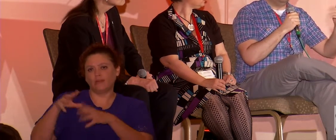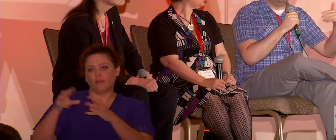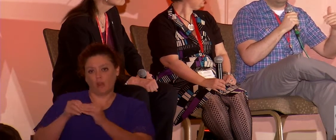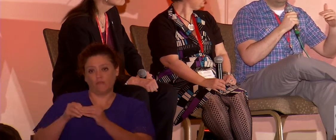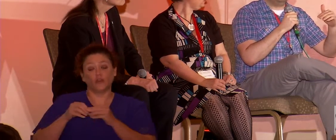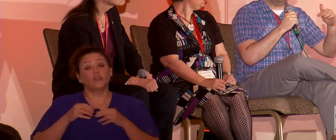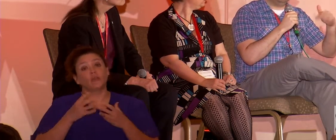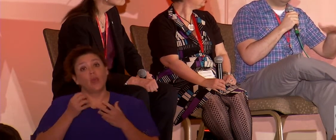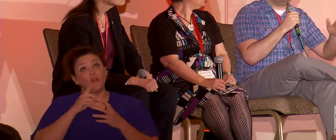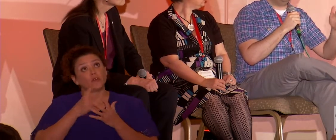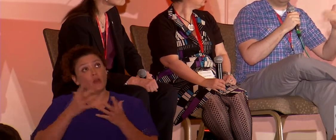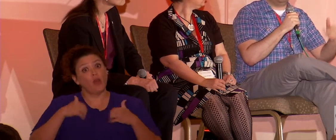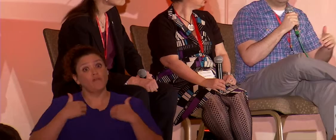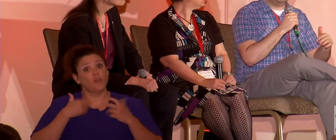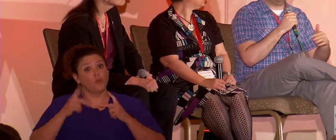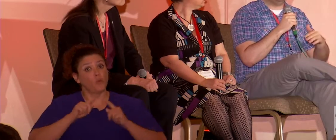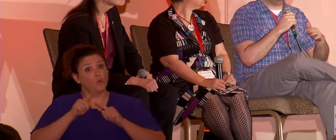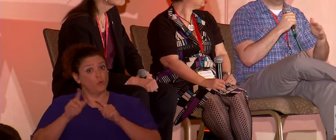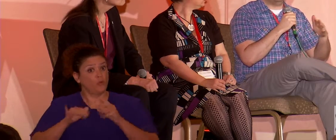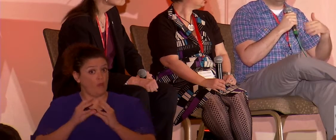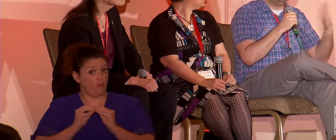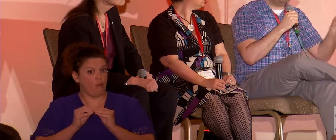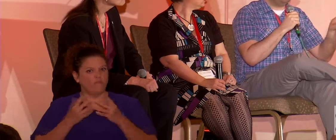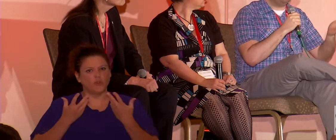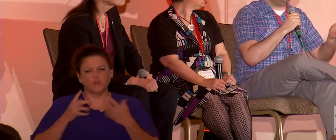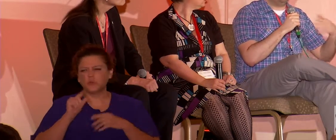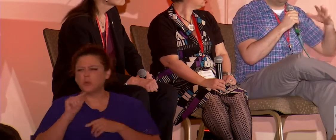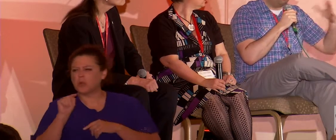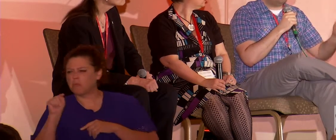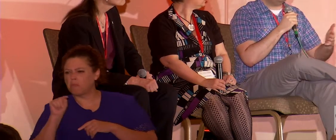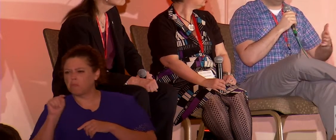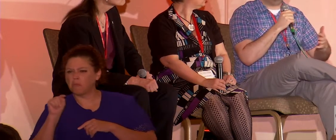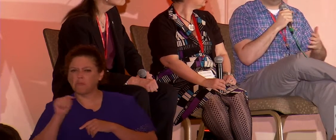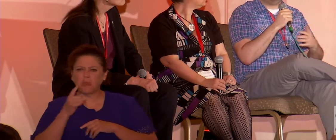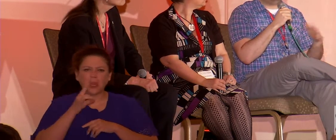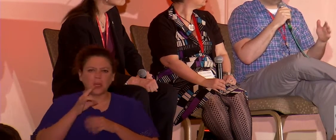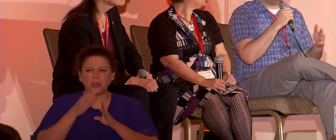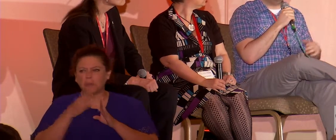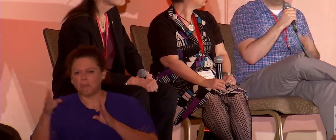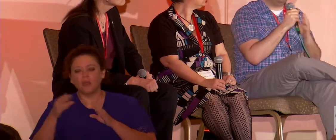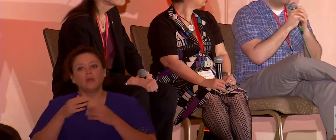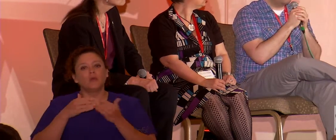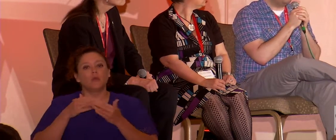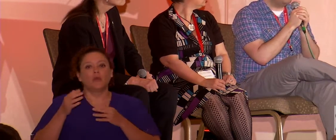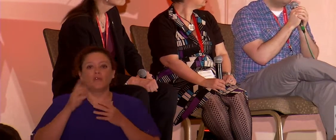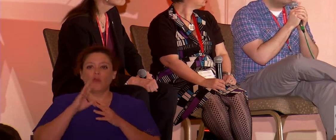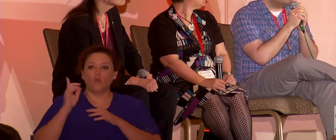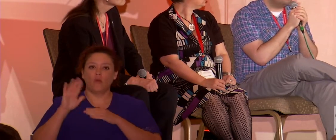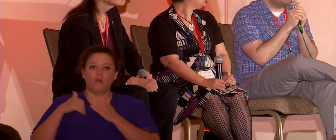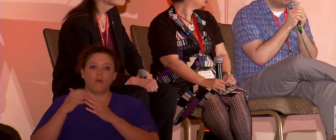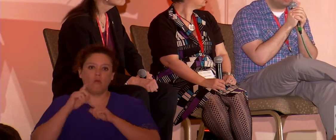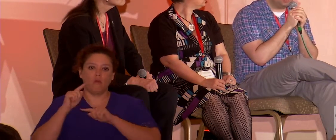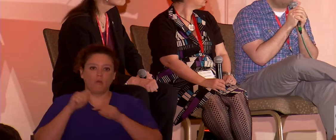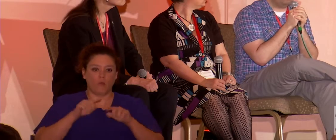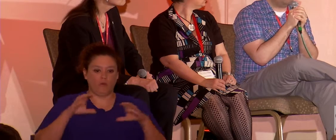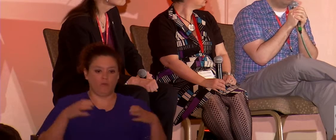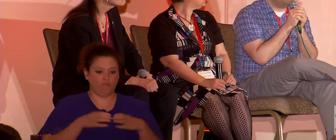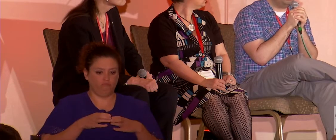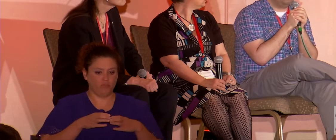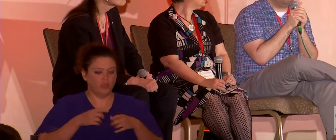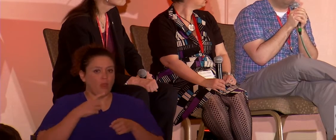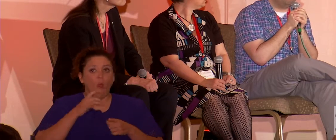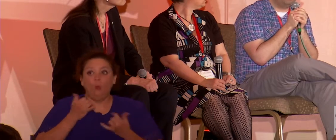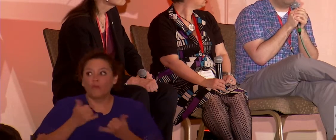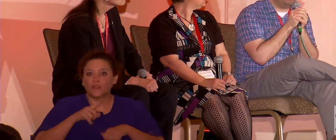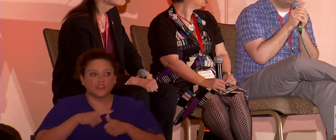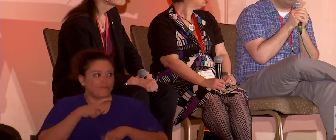young 20-somethings or even late teens, but some other folks would all come into this room and they'd all be like, "This is the first time I've ever